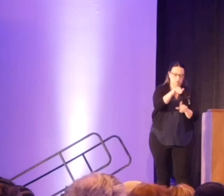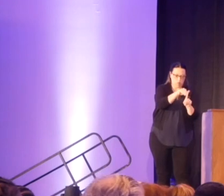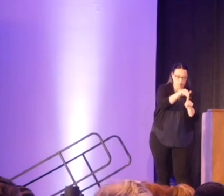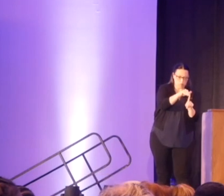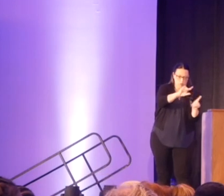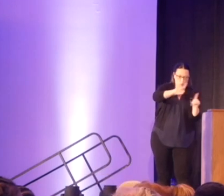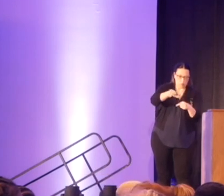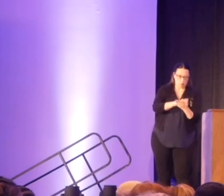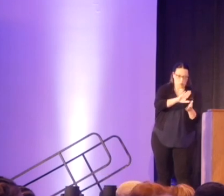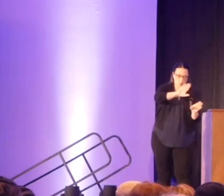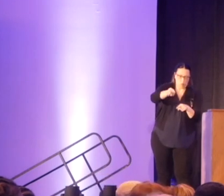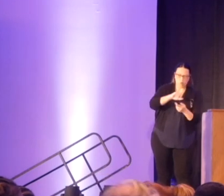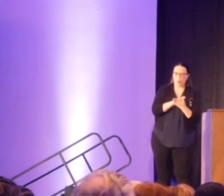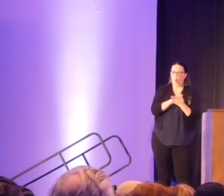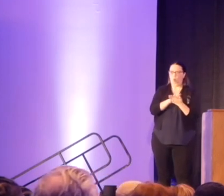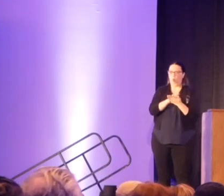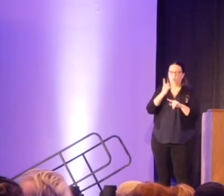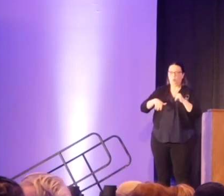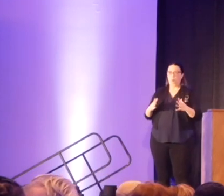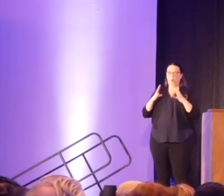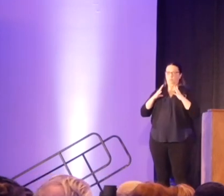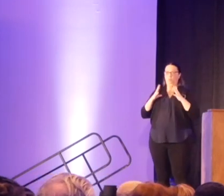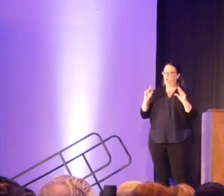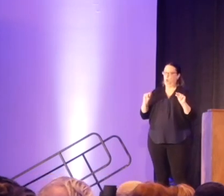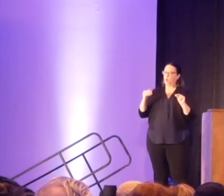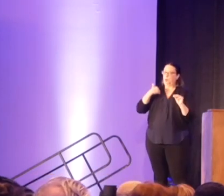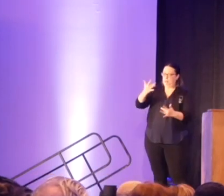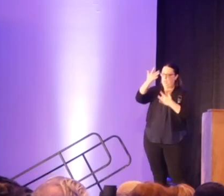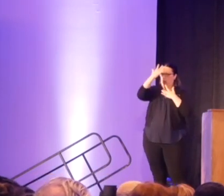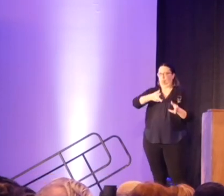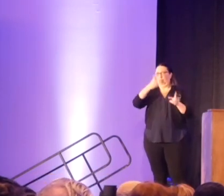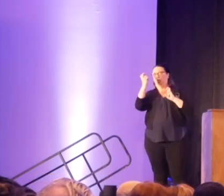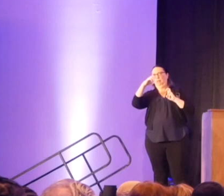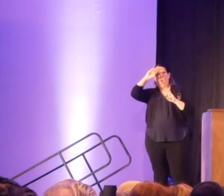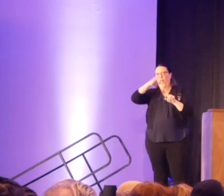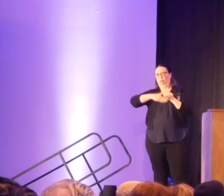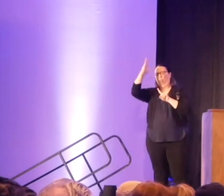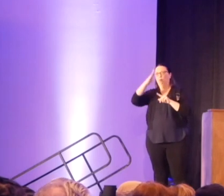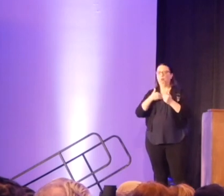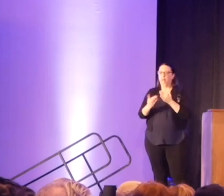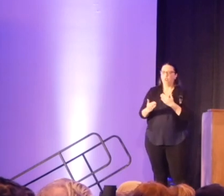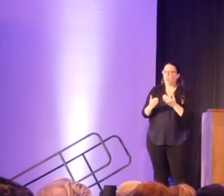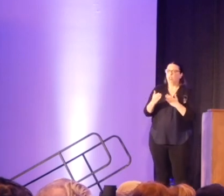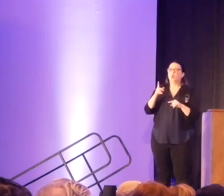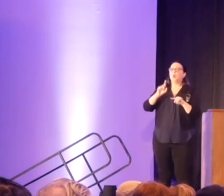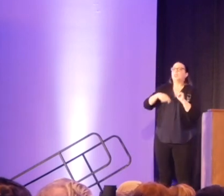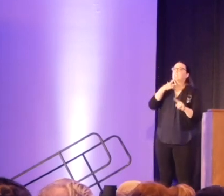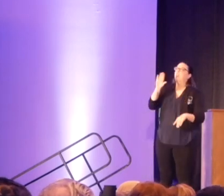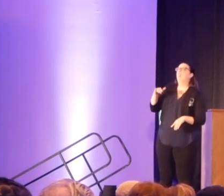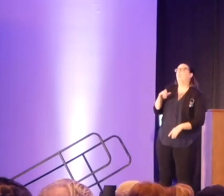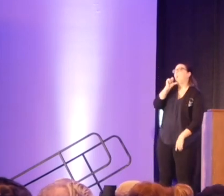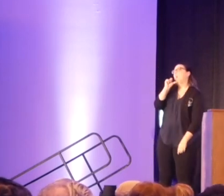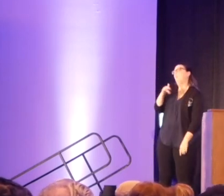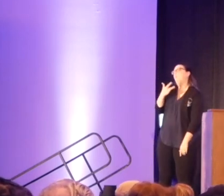you're going to school. There wasn't, you take a day off, you had to be like, you took a temperature, you did the whole, like, you had to really be sick, you couldn't say, I feel sick, you had to really